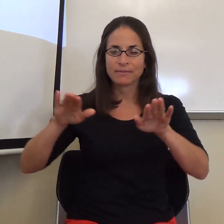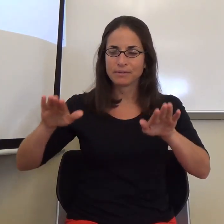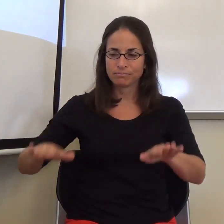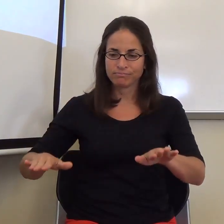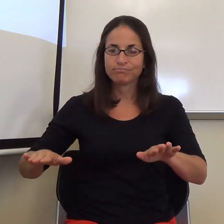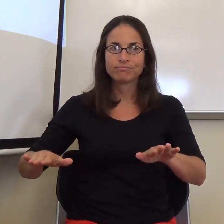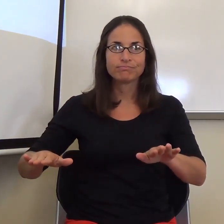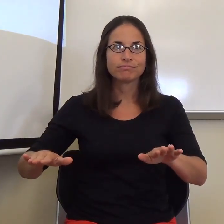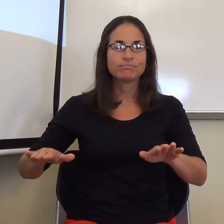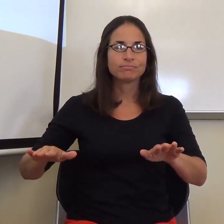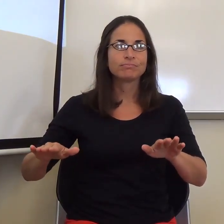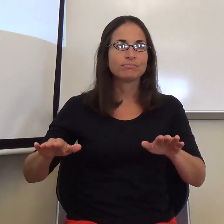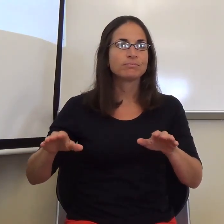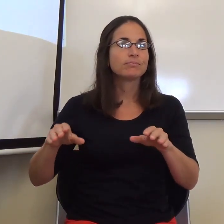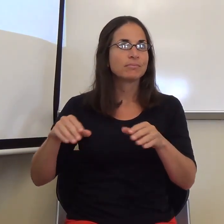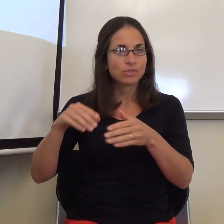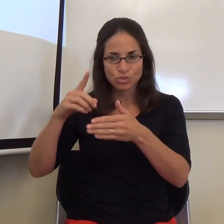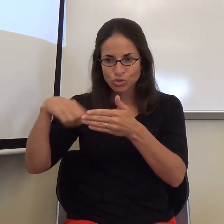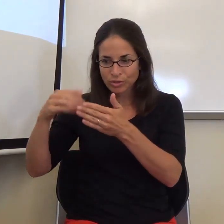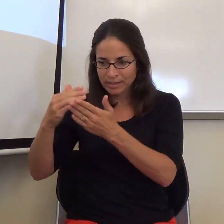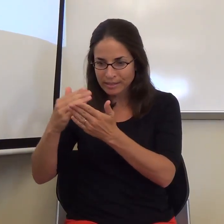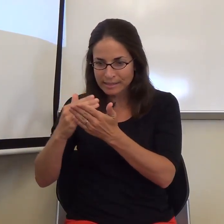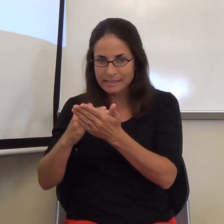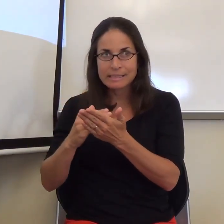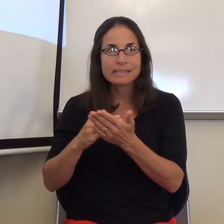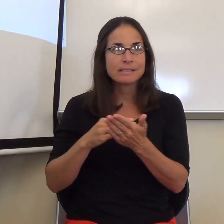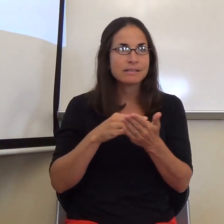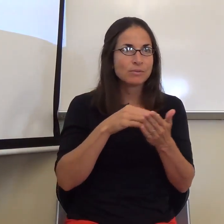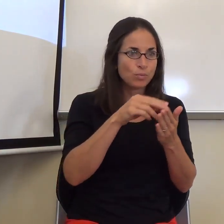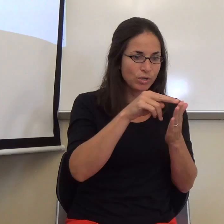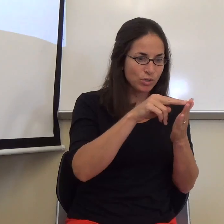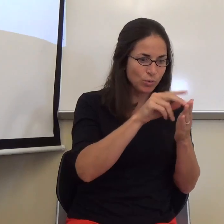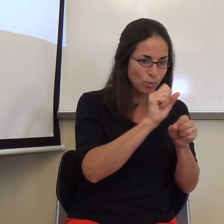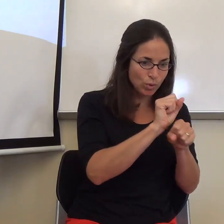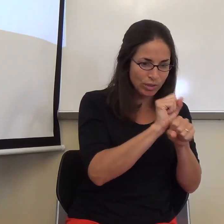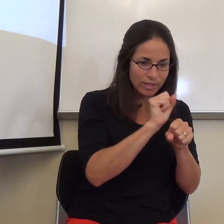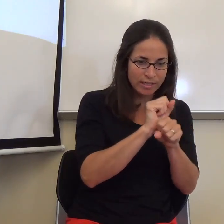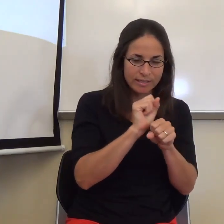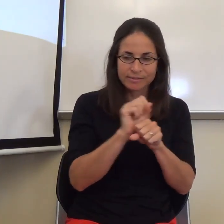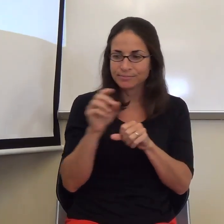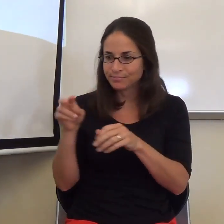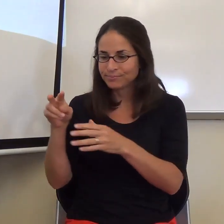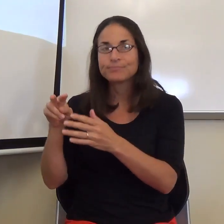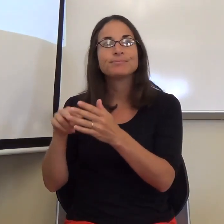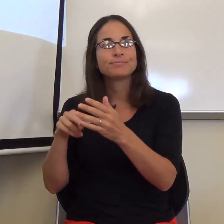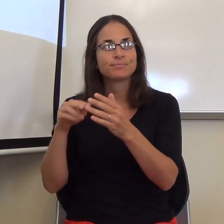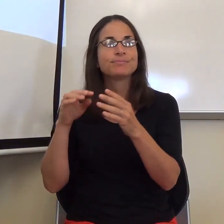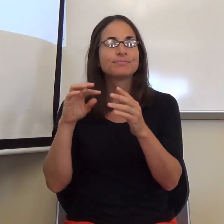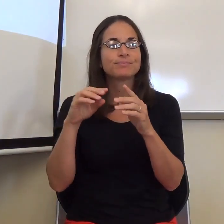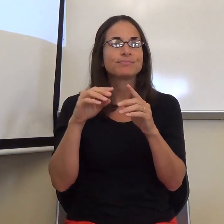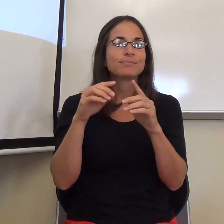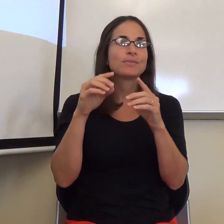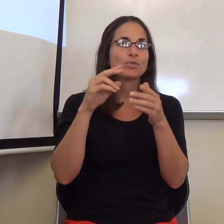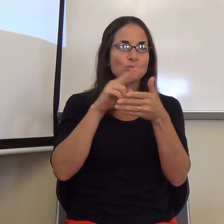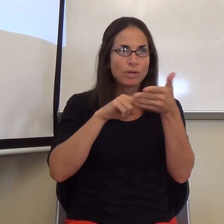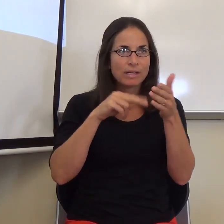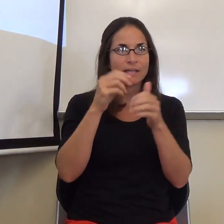next to you, and use it as a checklist. Okay? Read paragraphs through at least twice,